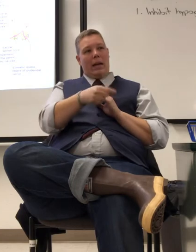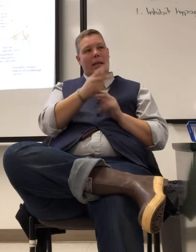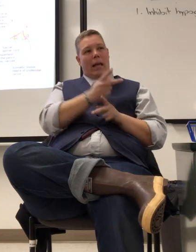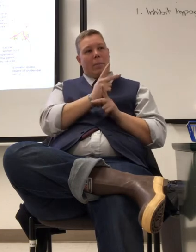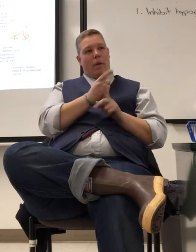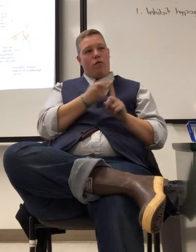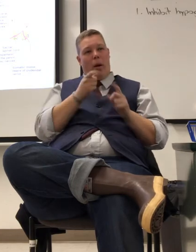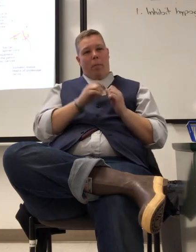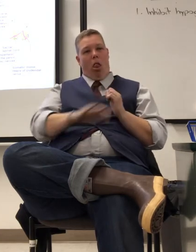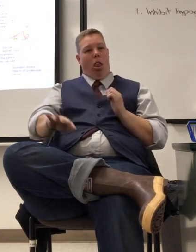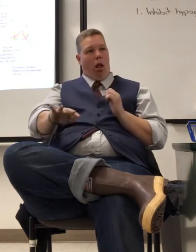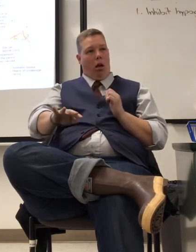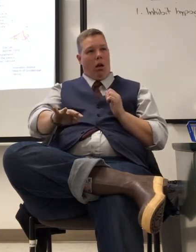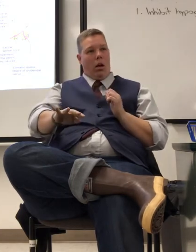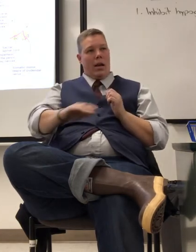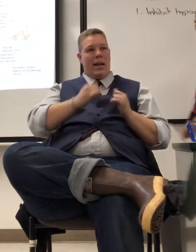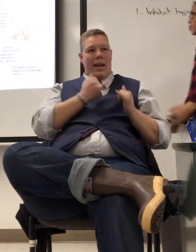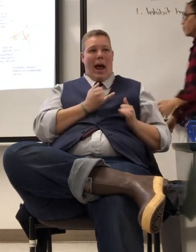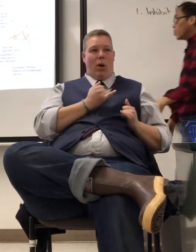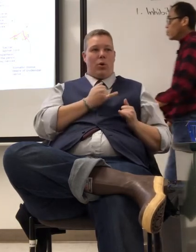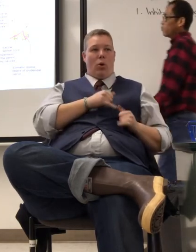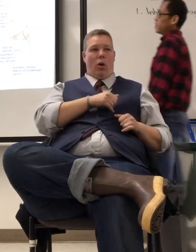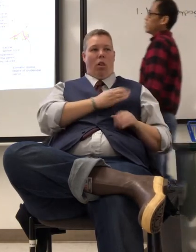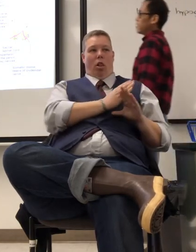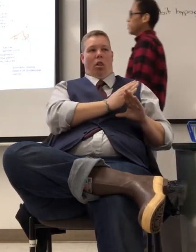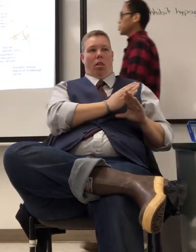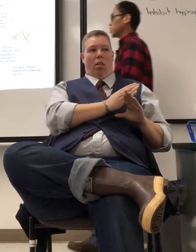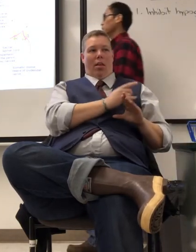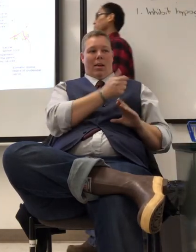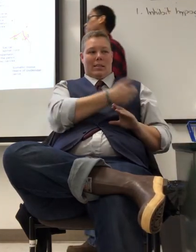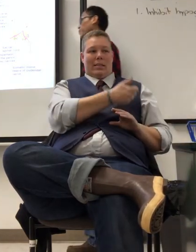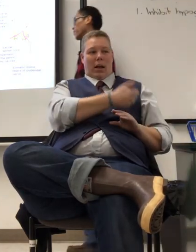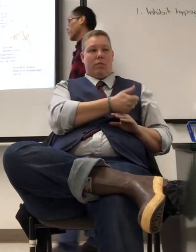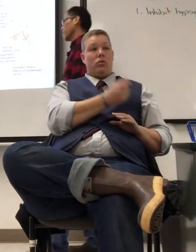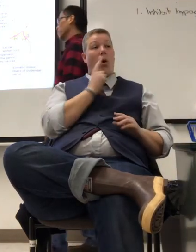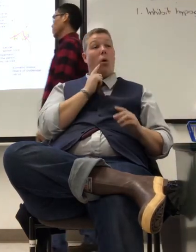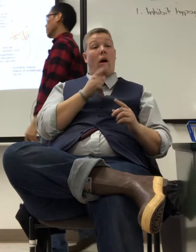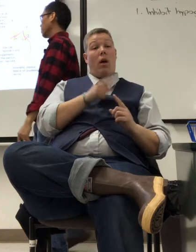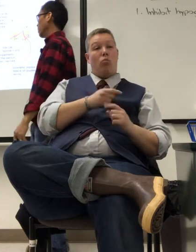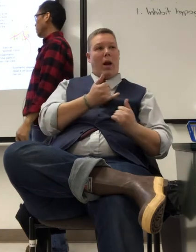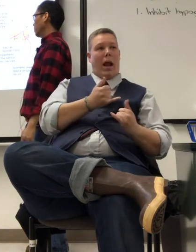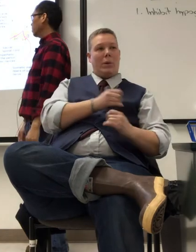So ultimately what you're going to do is you're going to remove the inhibition